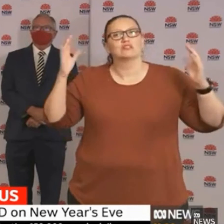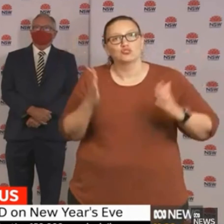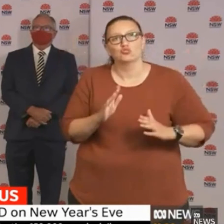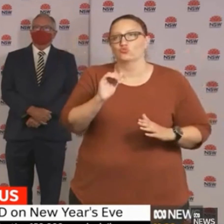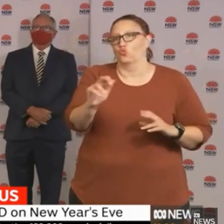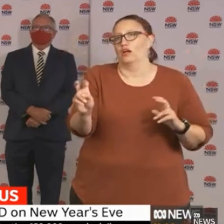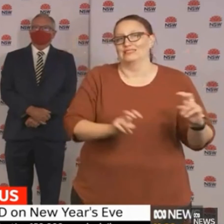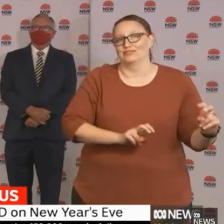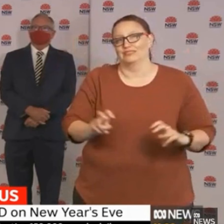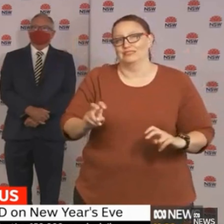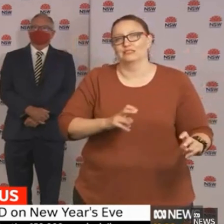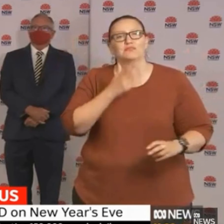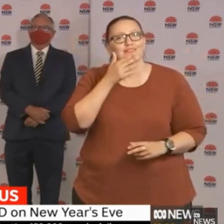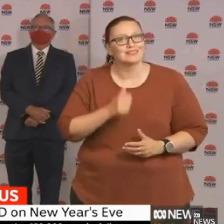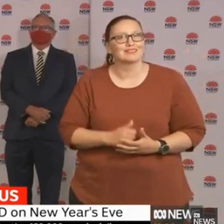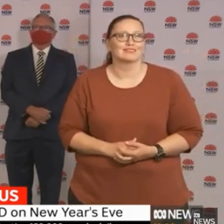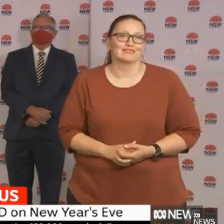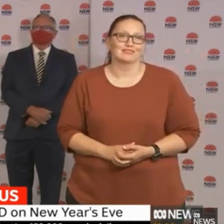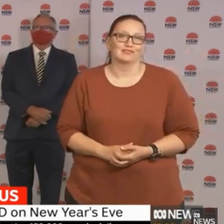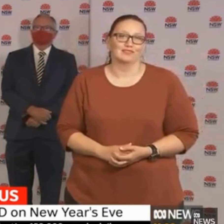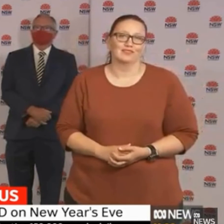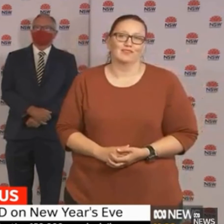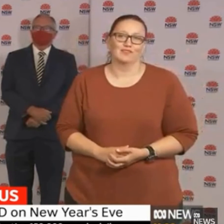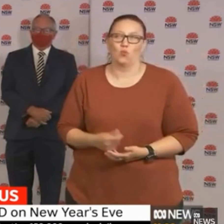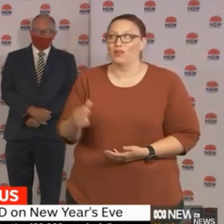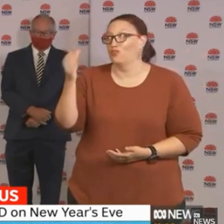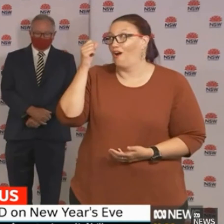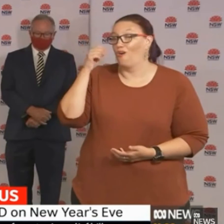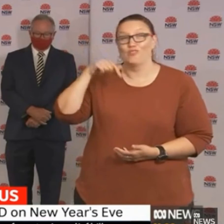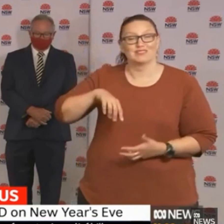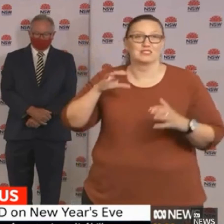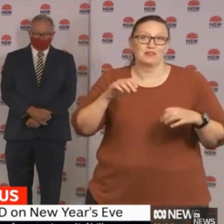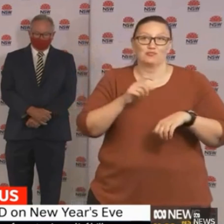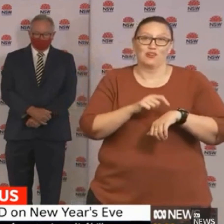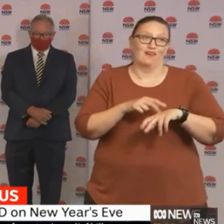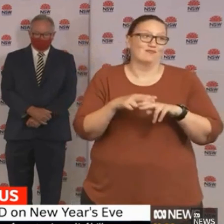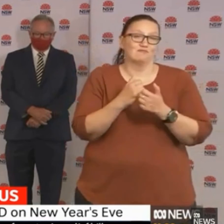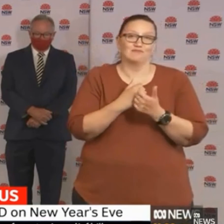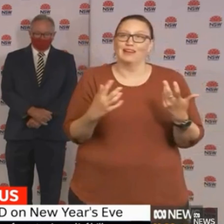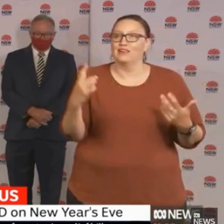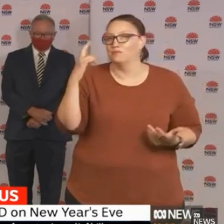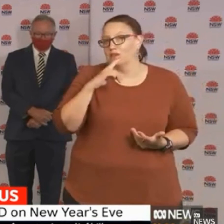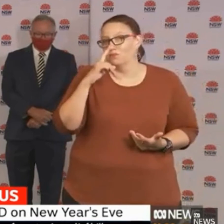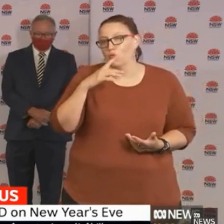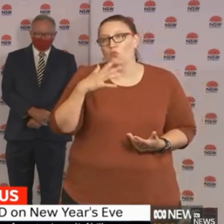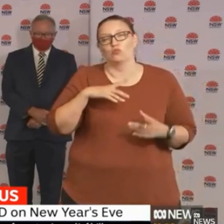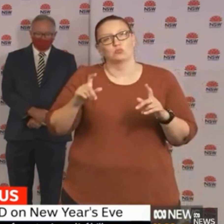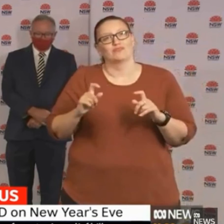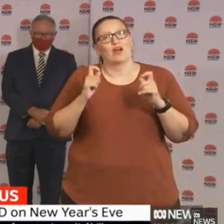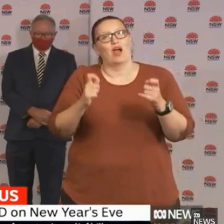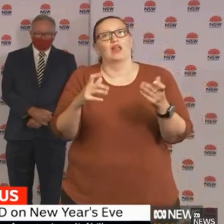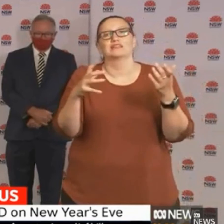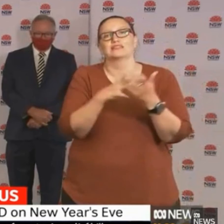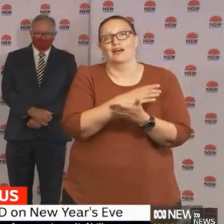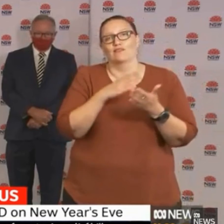as much as possible, but we're also realistic and we appreciate what time of year it is, and so what we're doing is providing a safe way that you can enjoy New